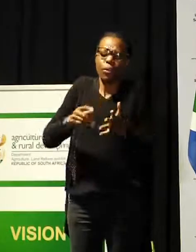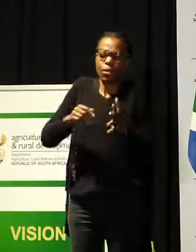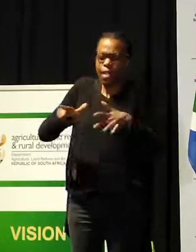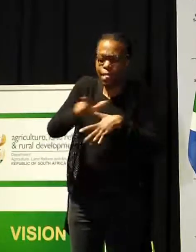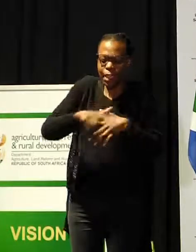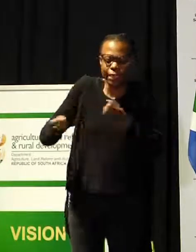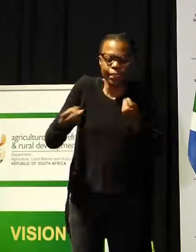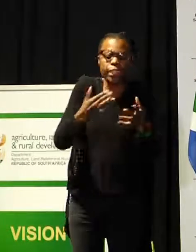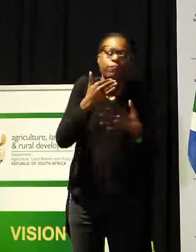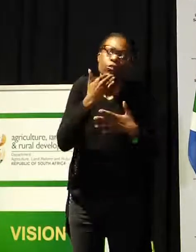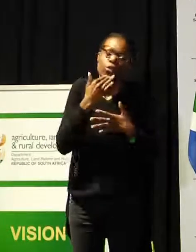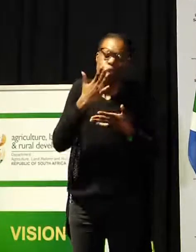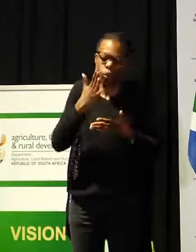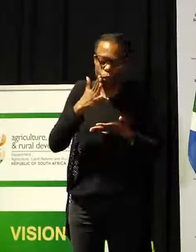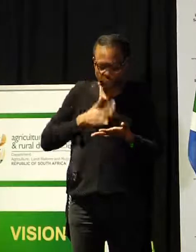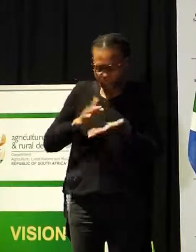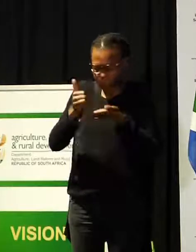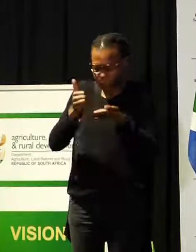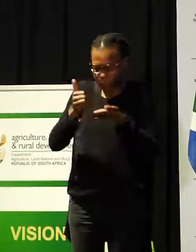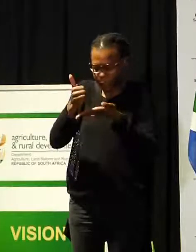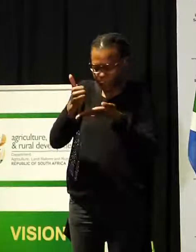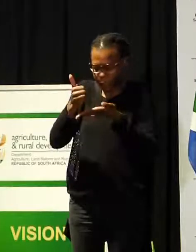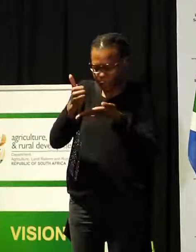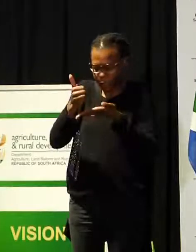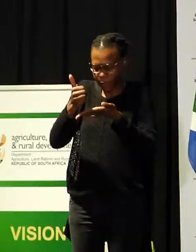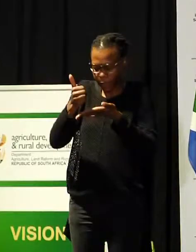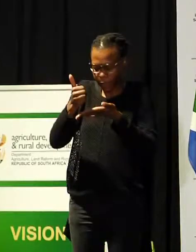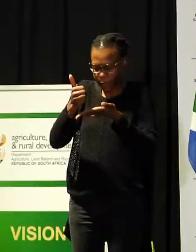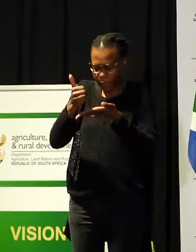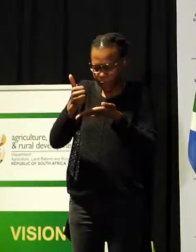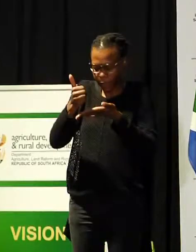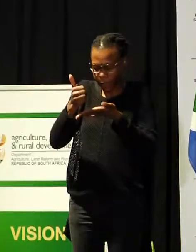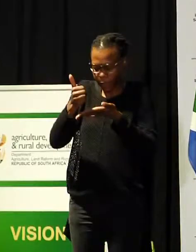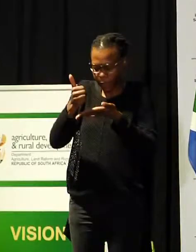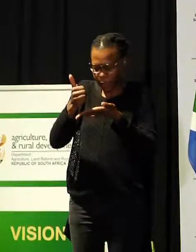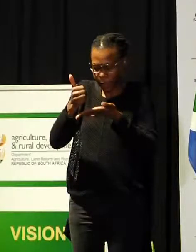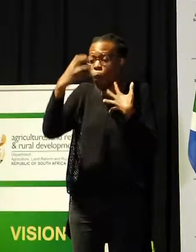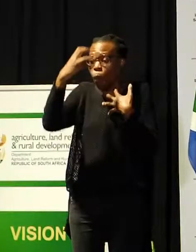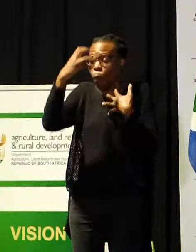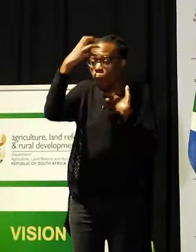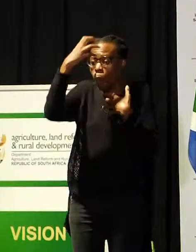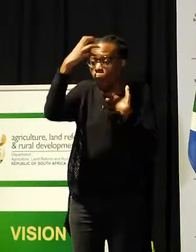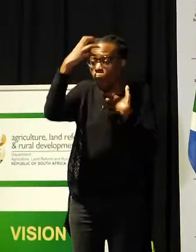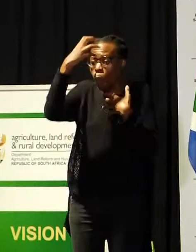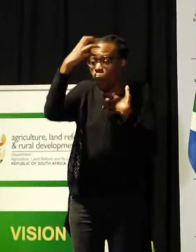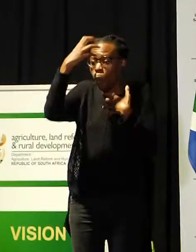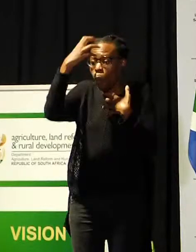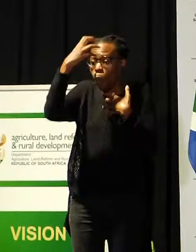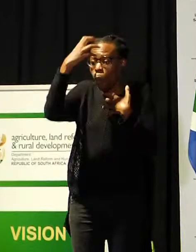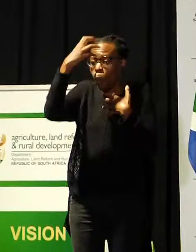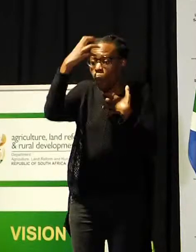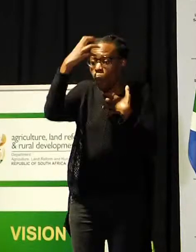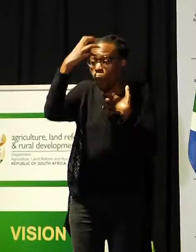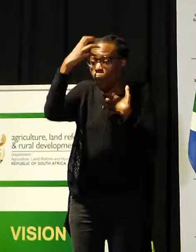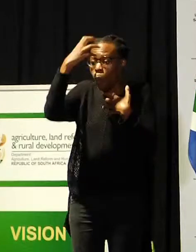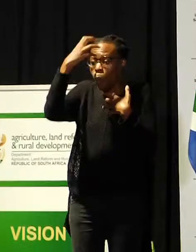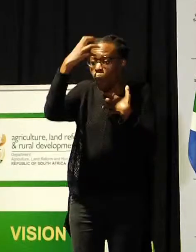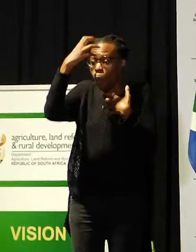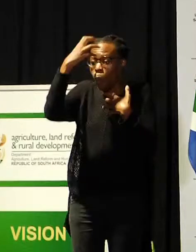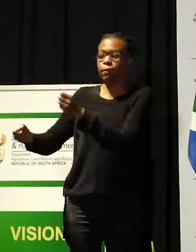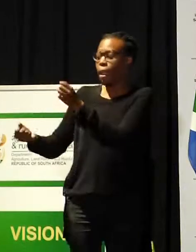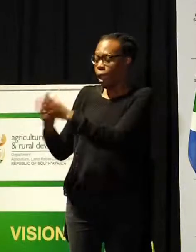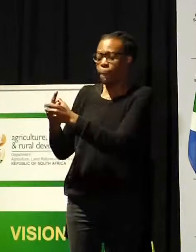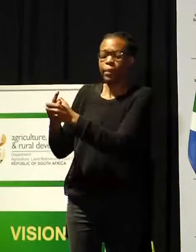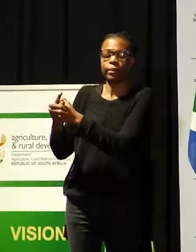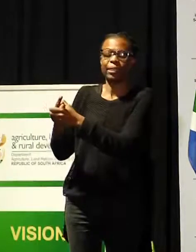Transfer of outer boundaries to kingship or queenship Under such circumstances, if those